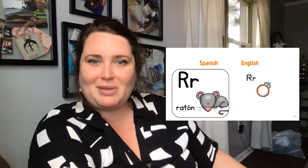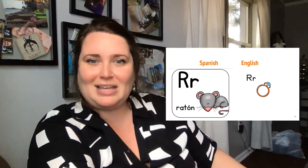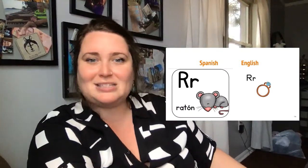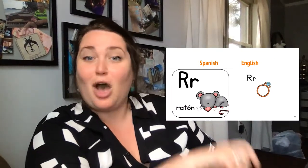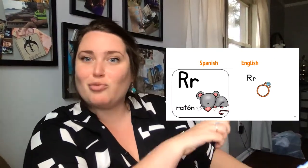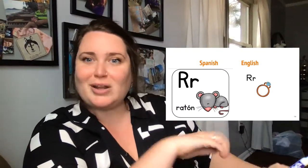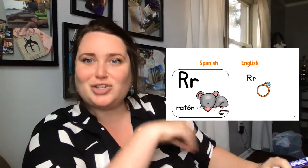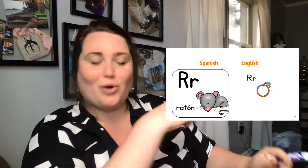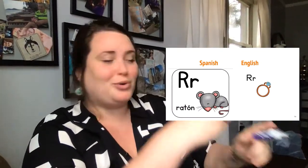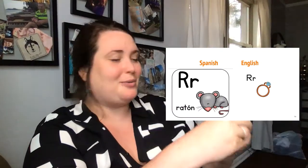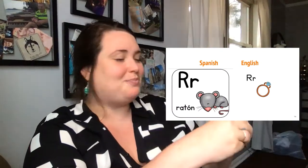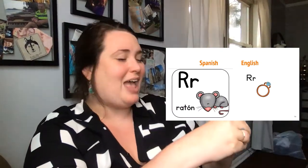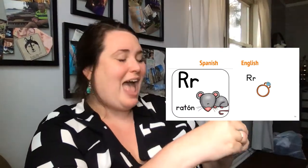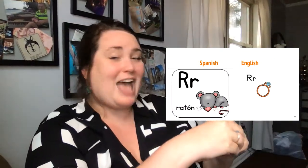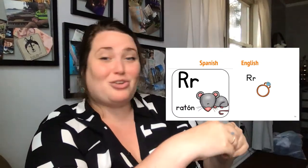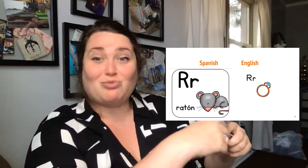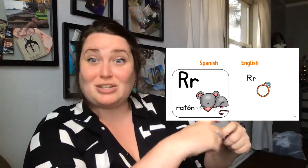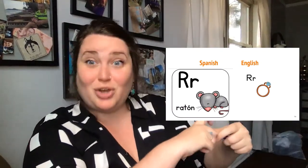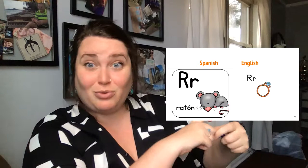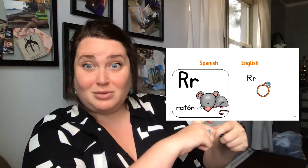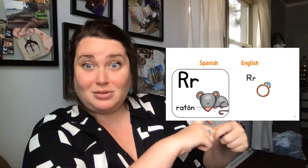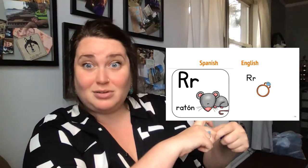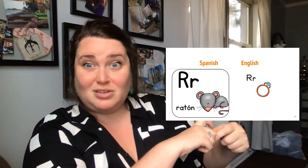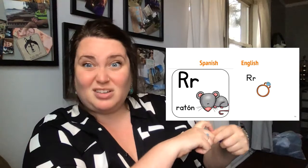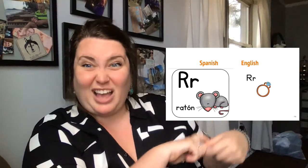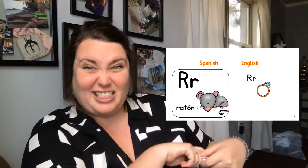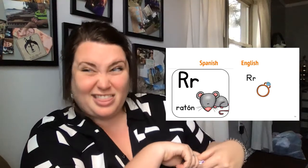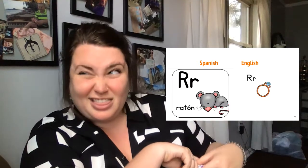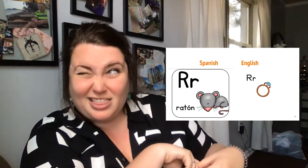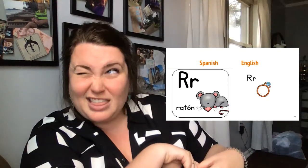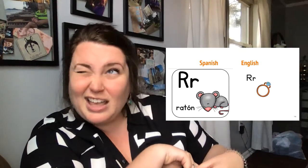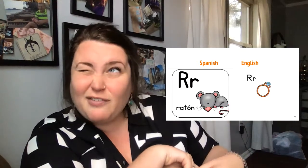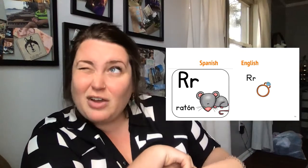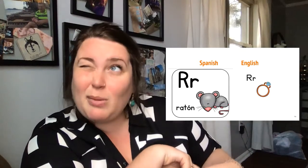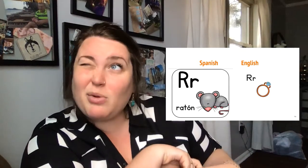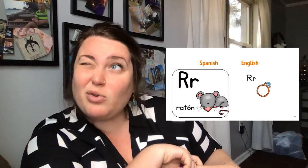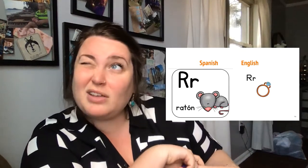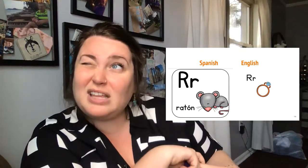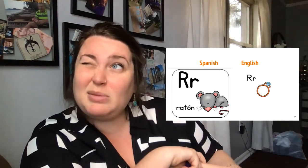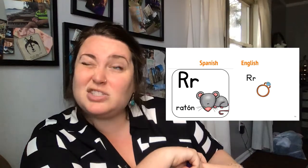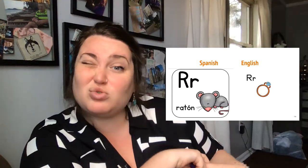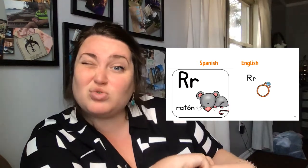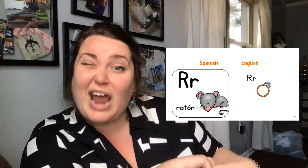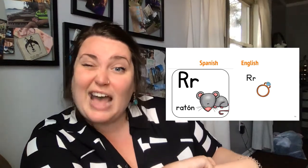is raton. And raton, I think if I remember correctly, means rat.